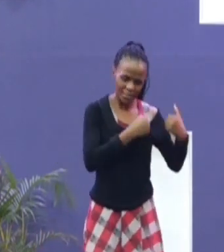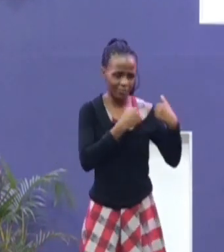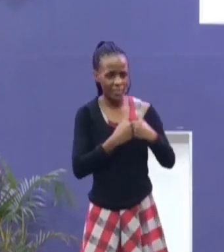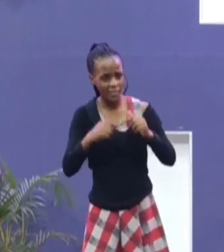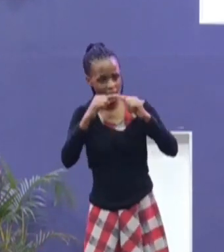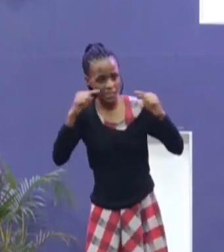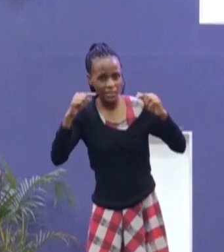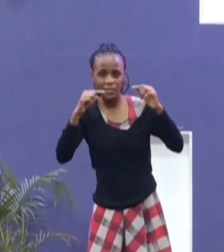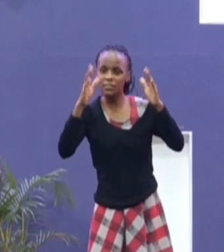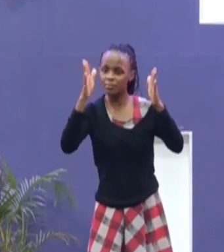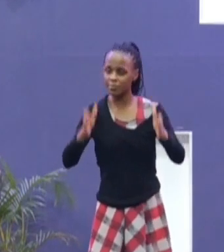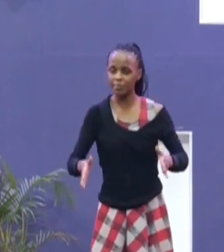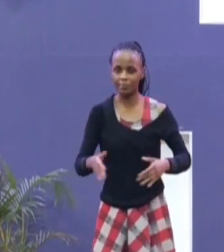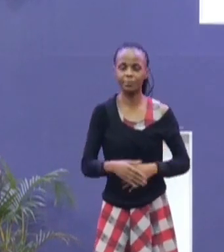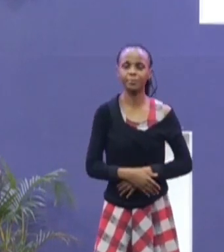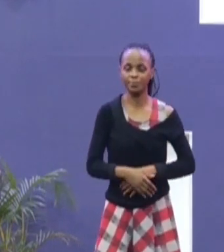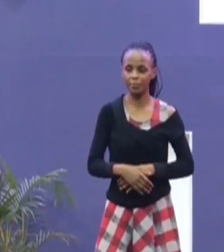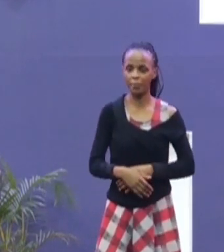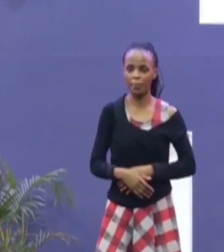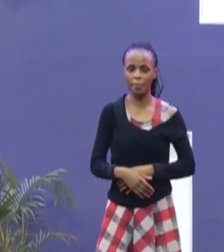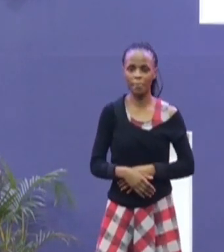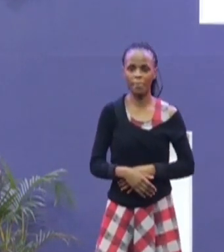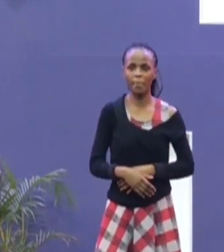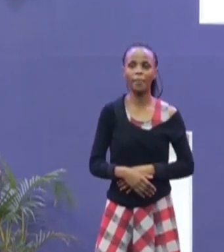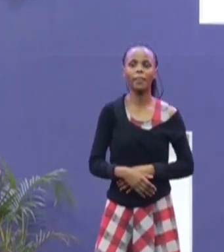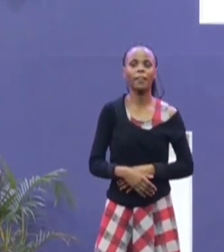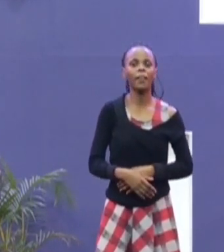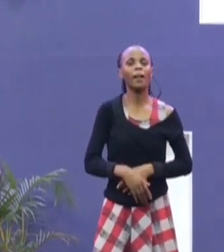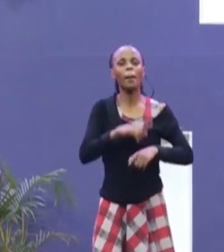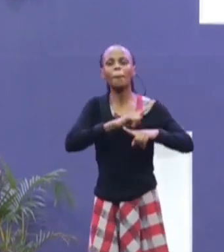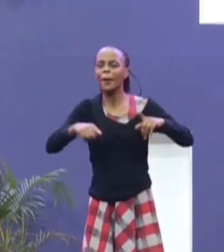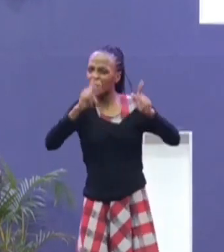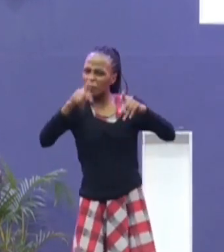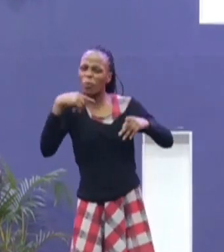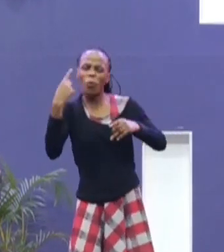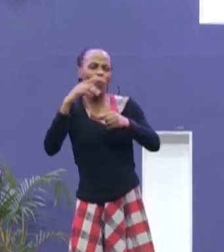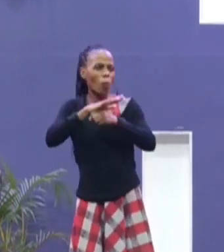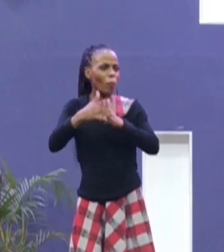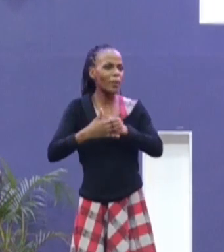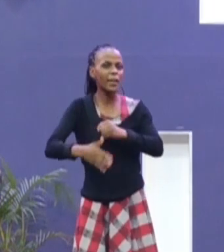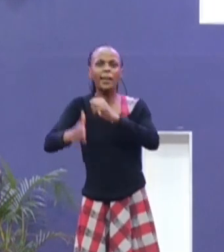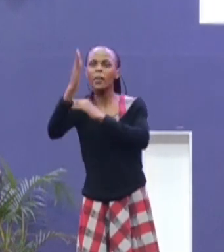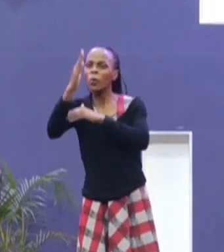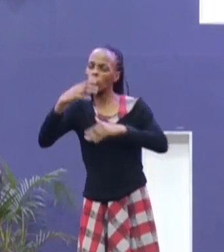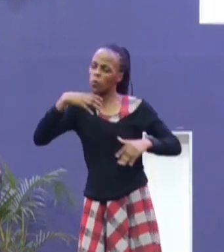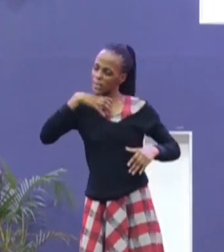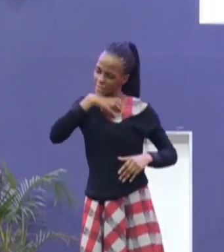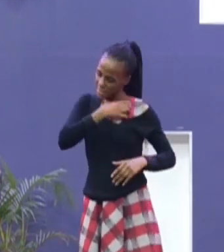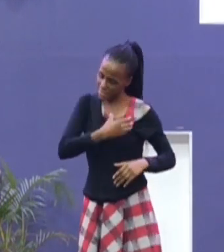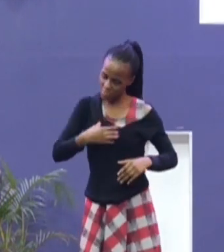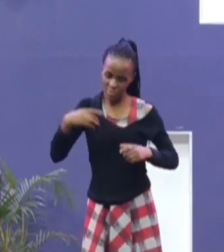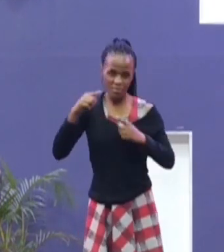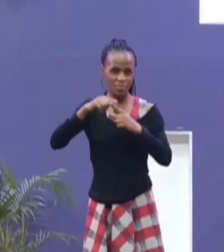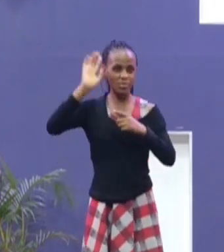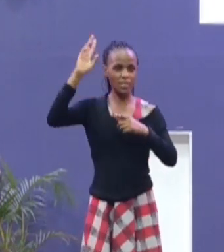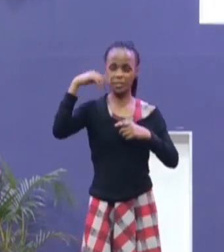lugendo lw'okulwanyisa omulabe. Yet they that are provoking the face of the Lord in so, anger.